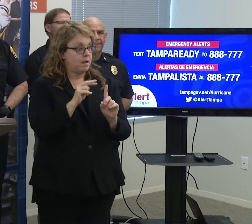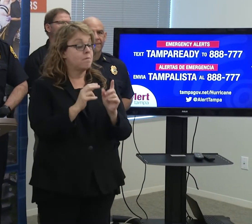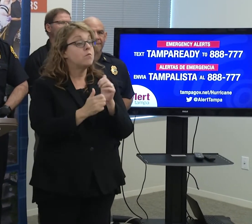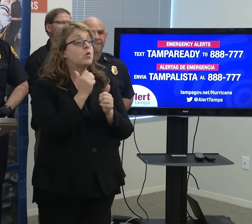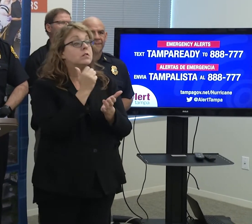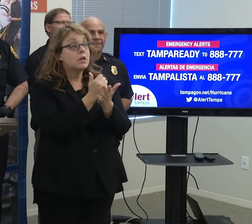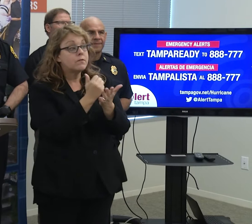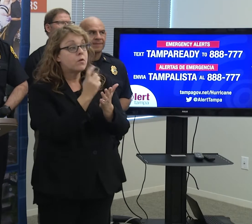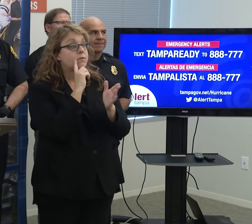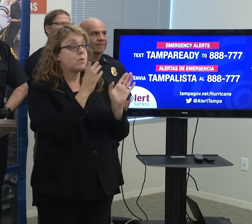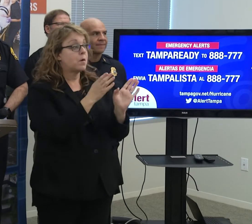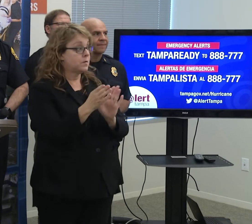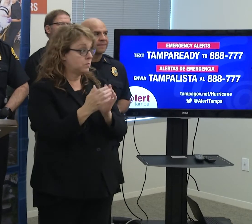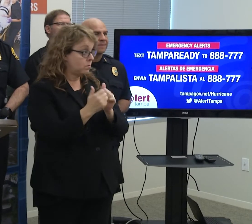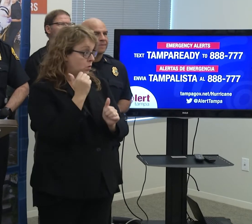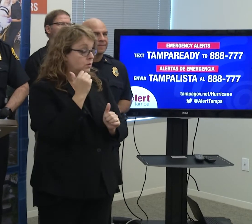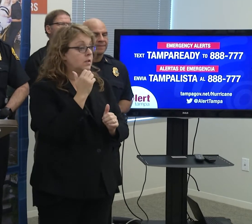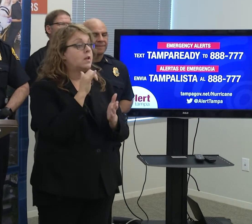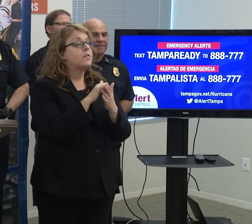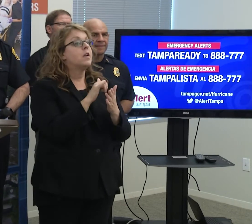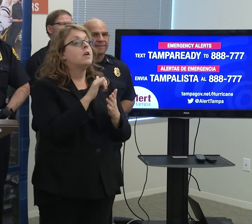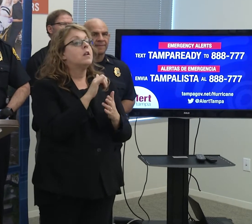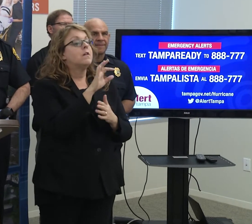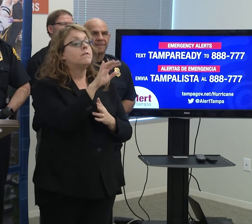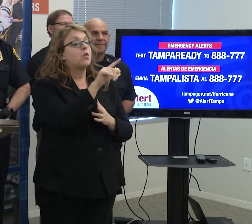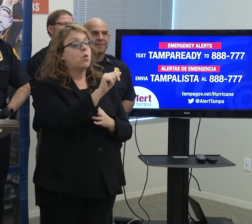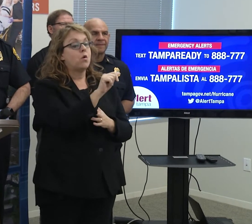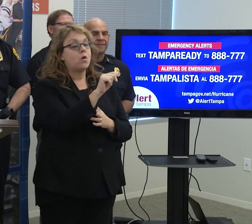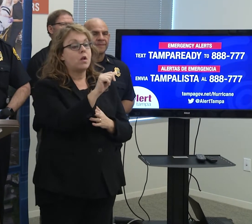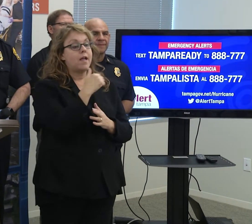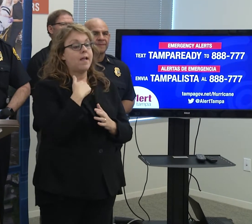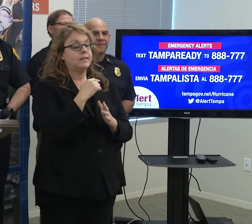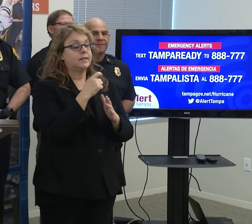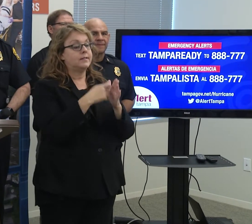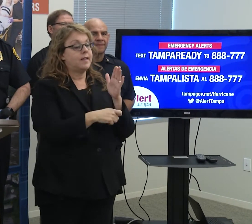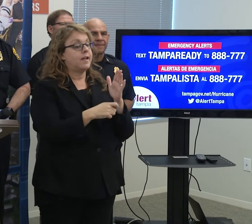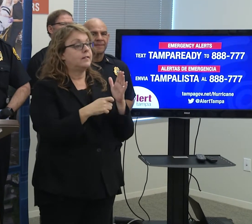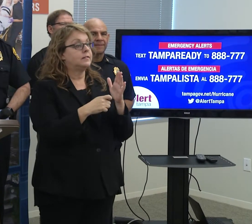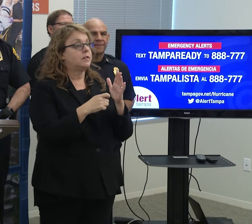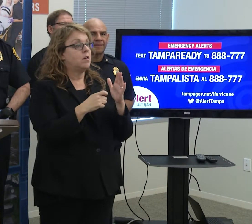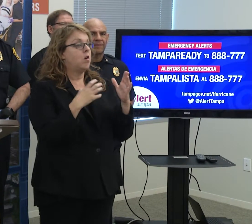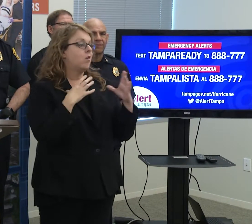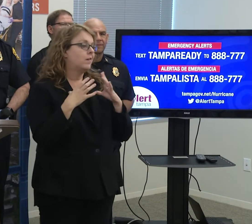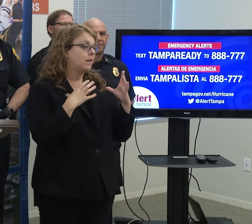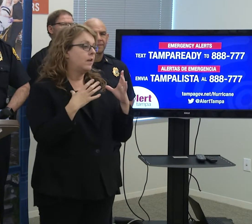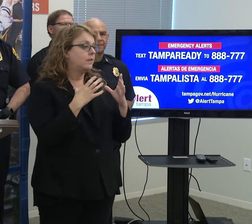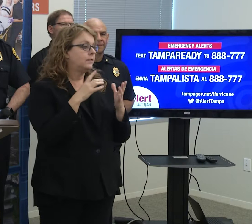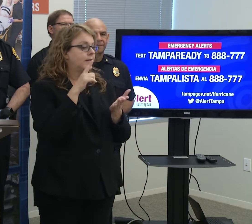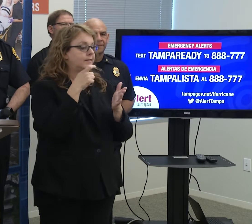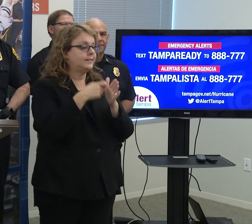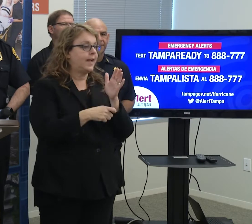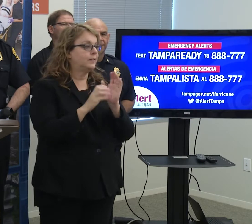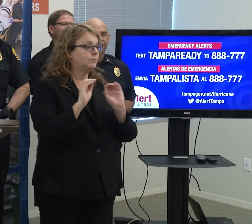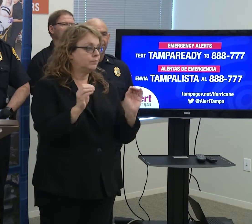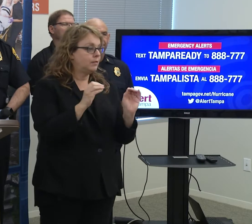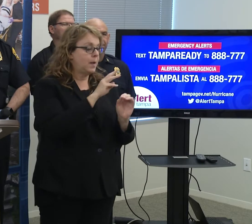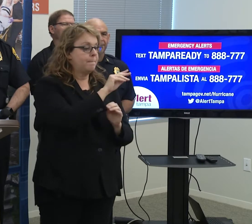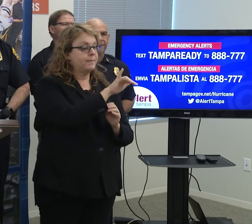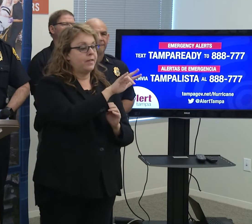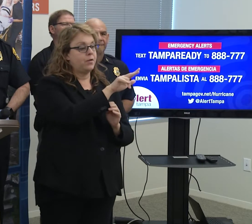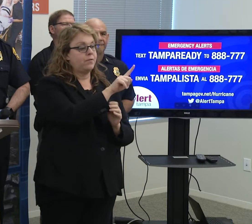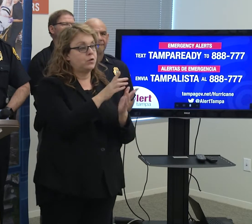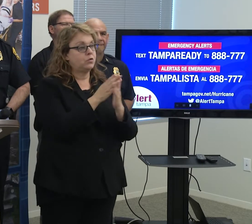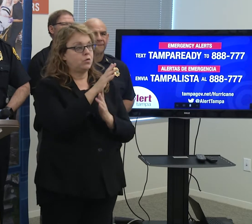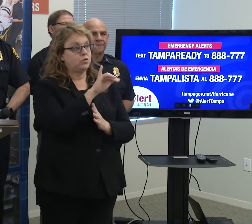most helpful in preparation is that Florida has the tax holiday, which runs from May 31st through